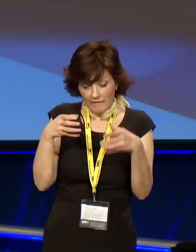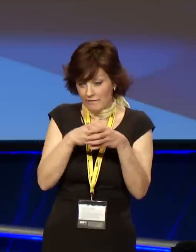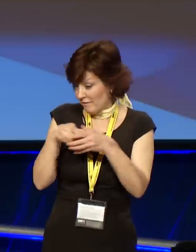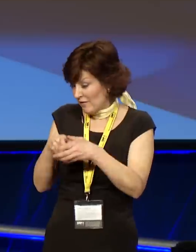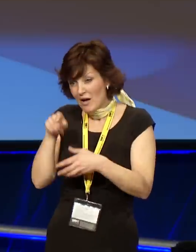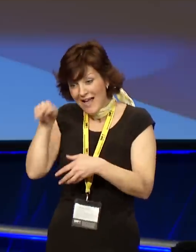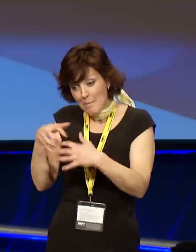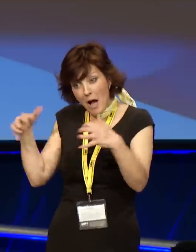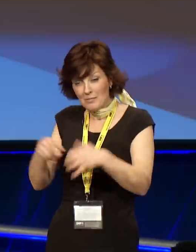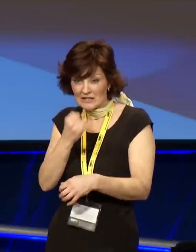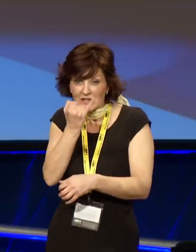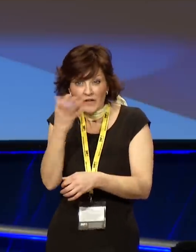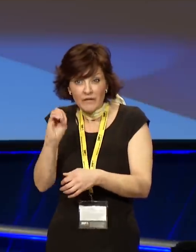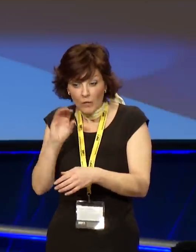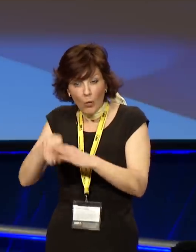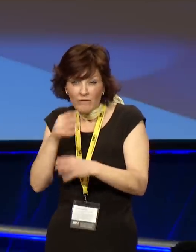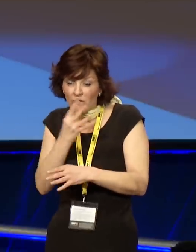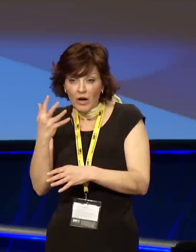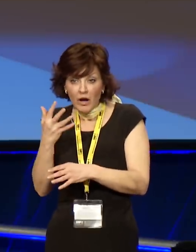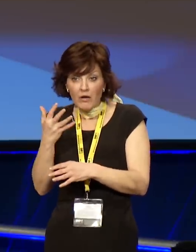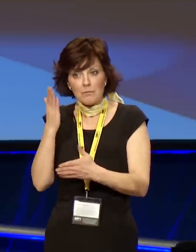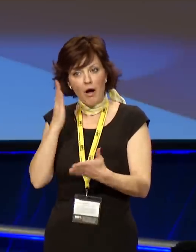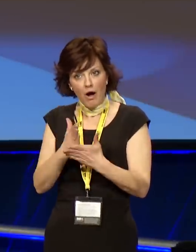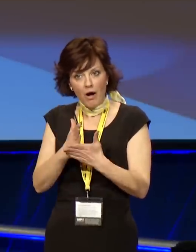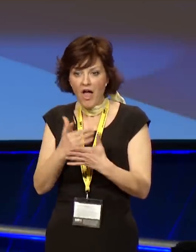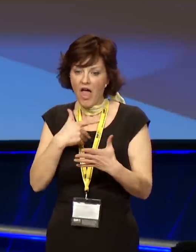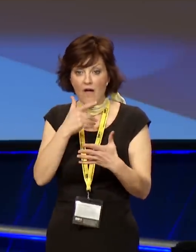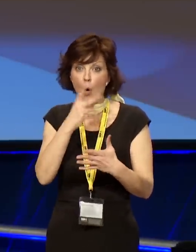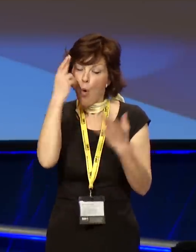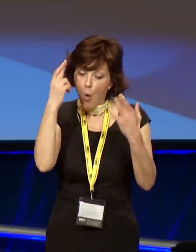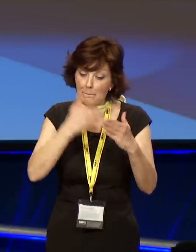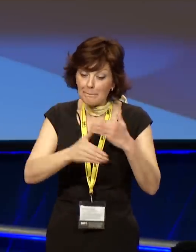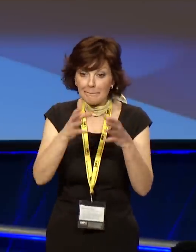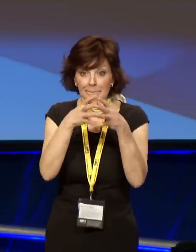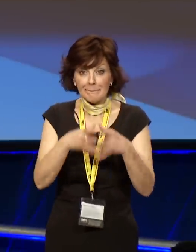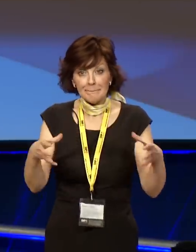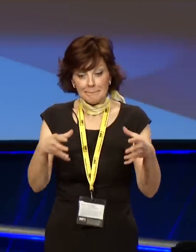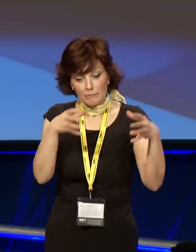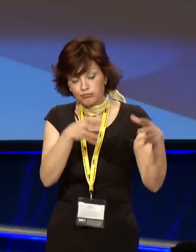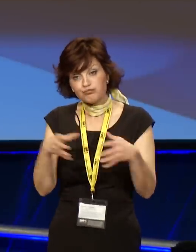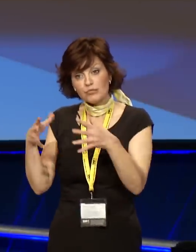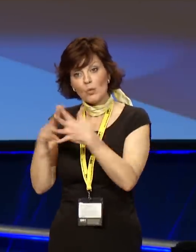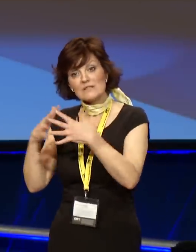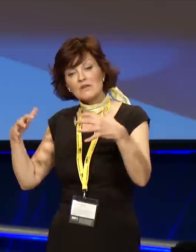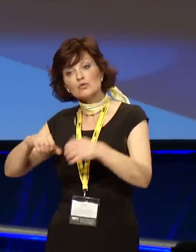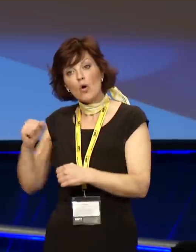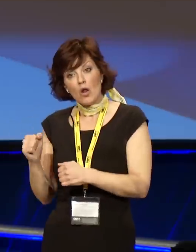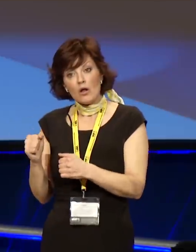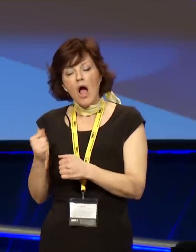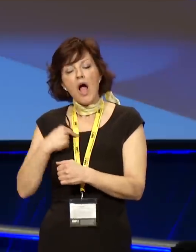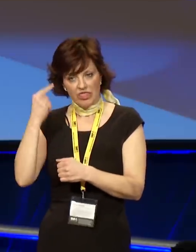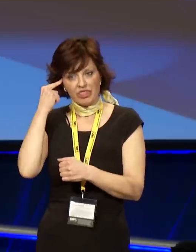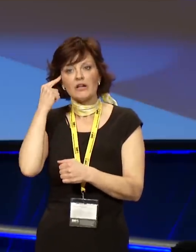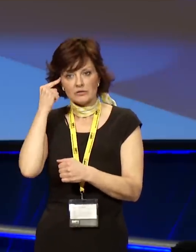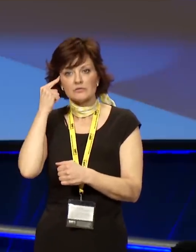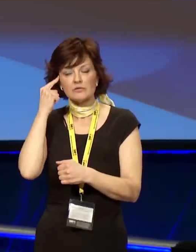650, then the very substantial group that we hope goes to to Westminster from Scotland, I think has